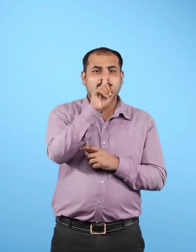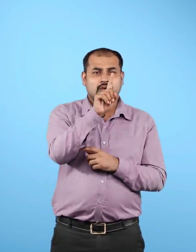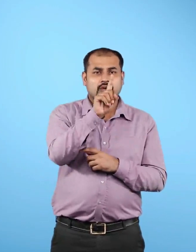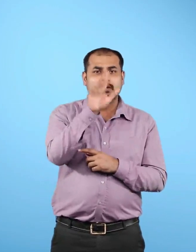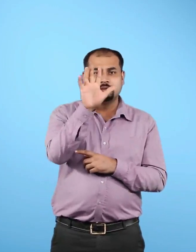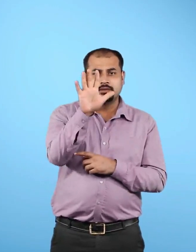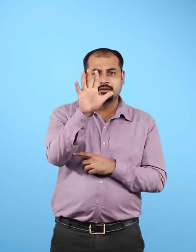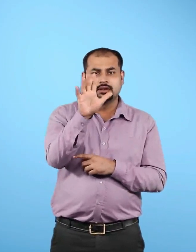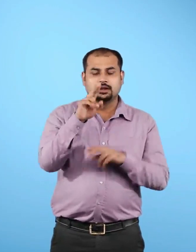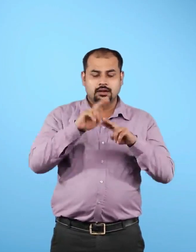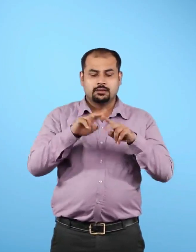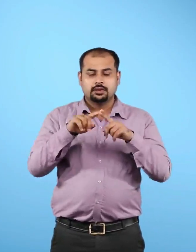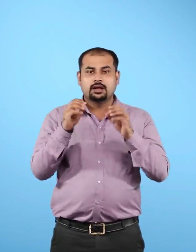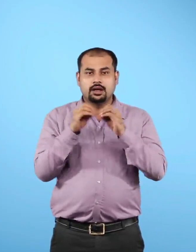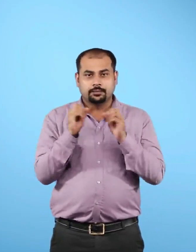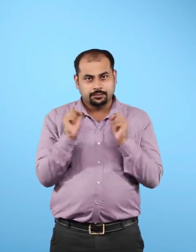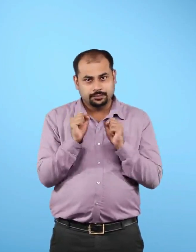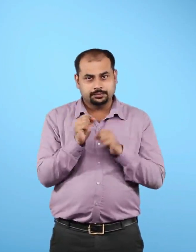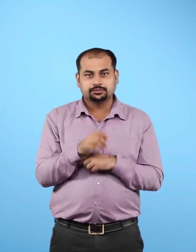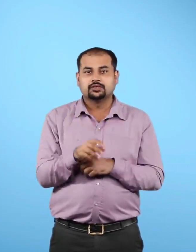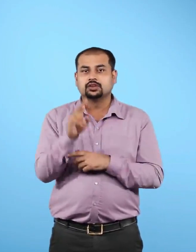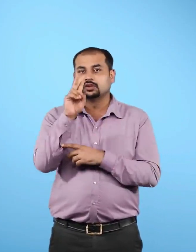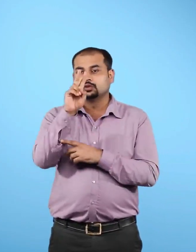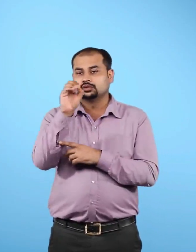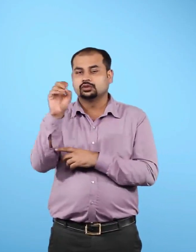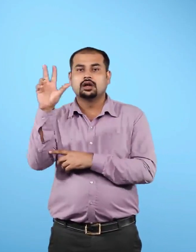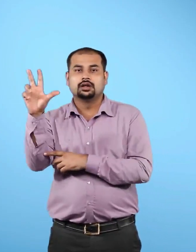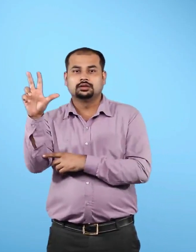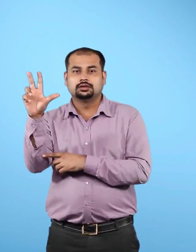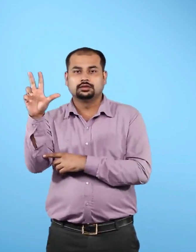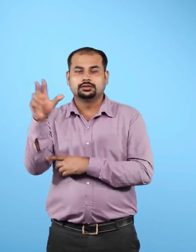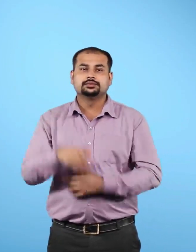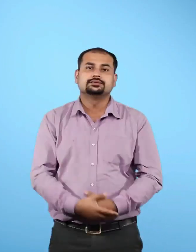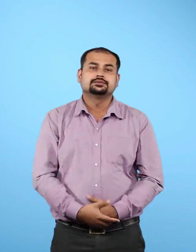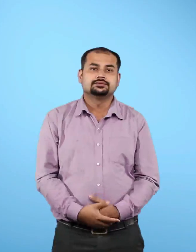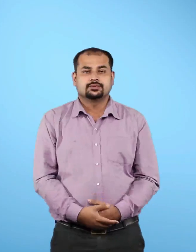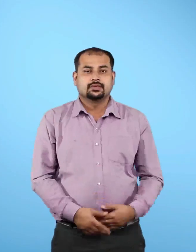15th February 2008.